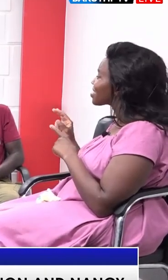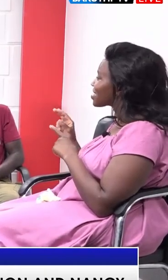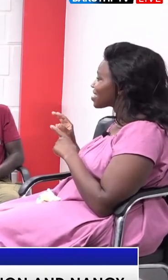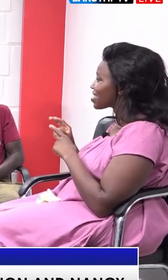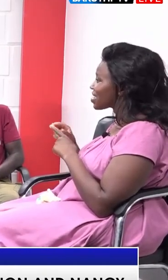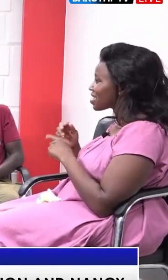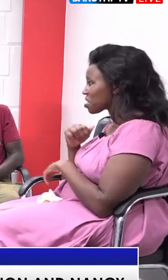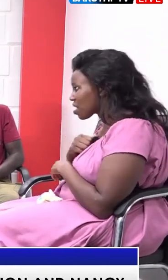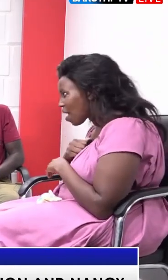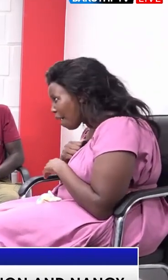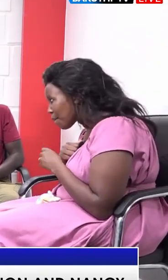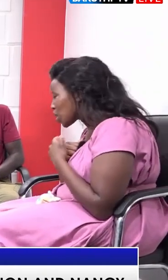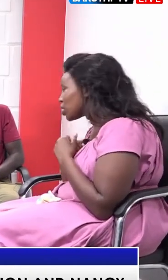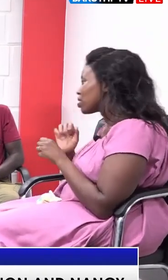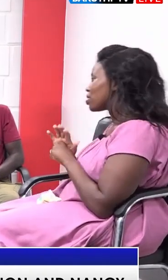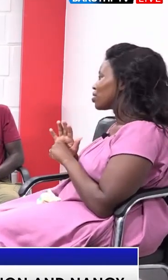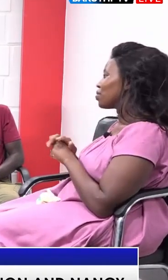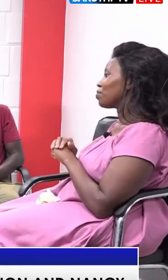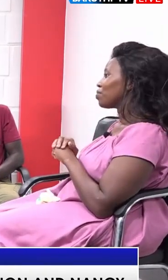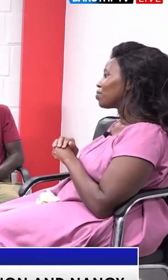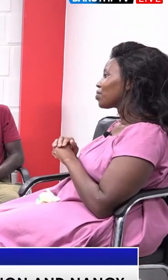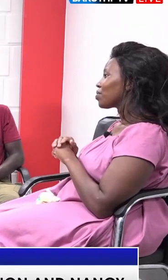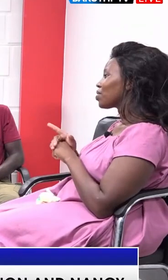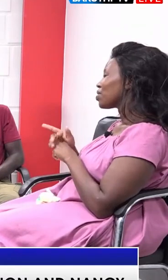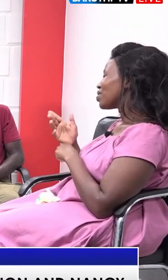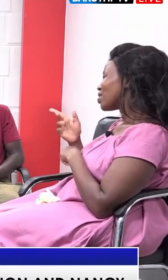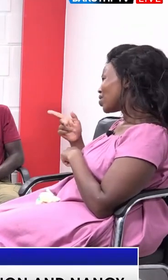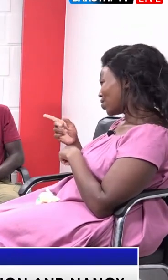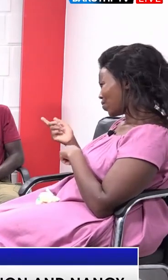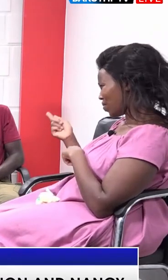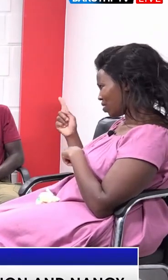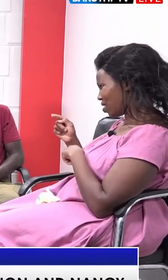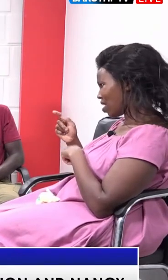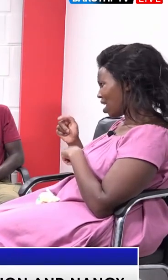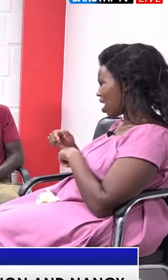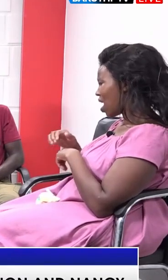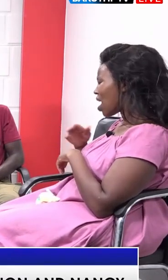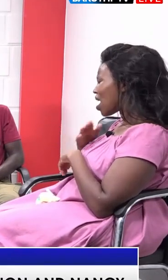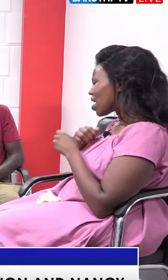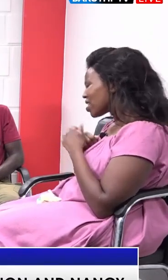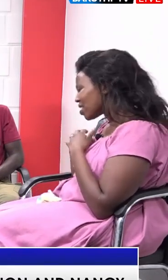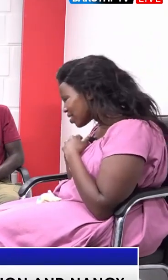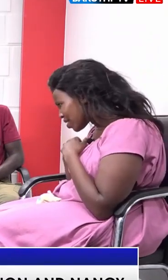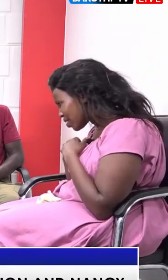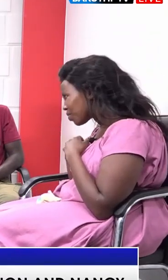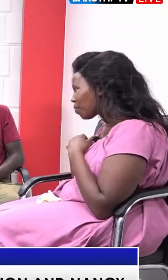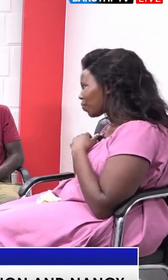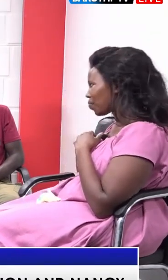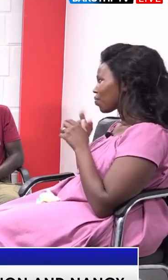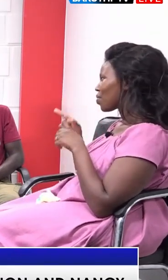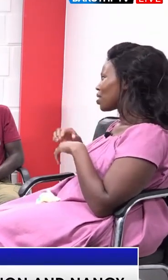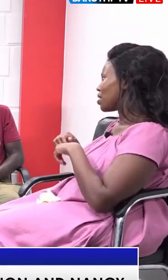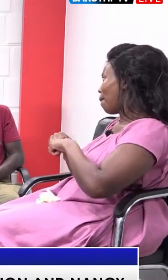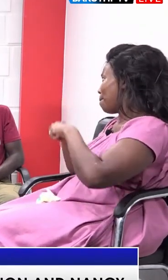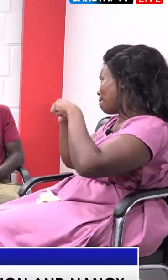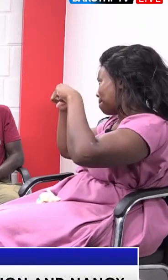offices across Kenya. But I can give you our pilot line. Okay. It's very easy to remember.